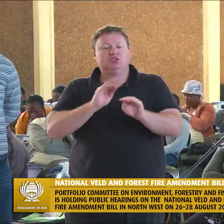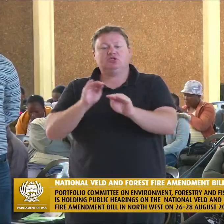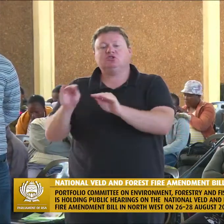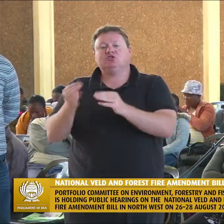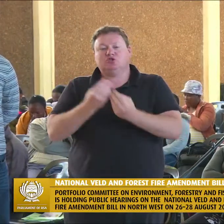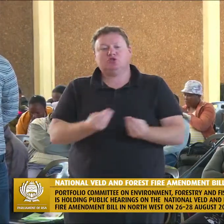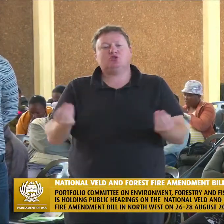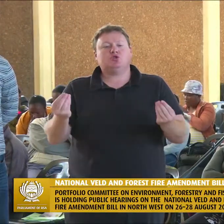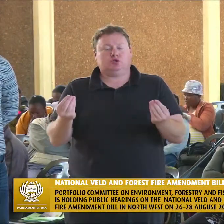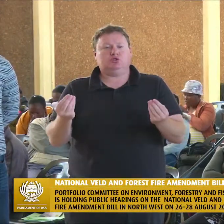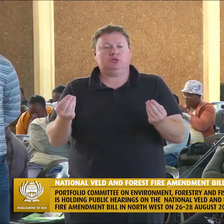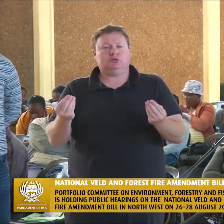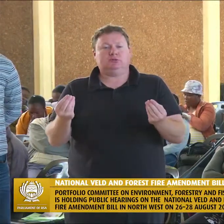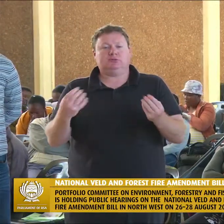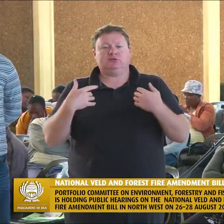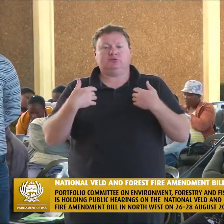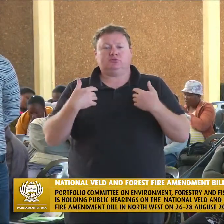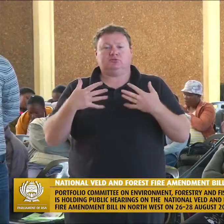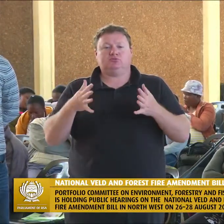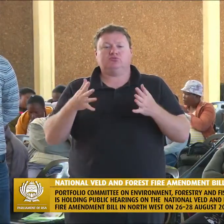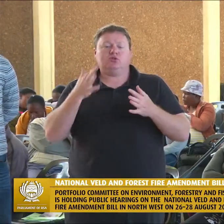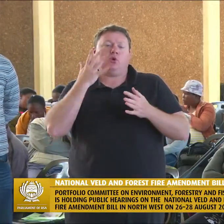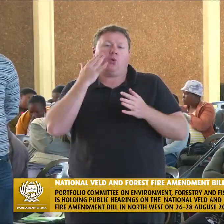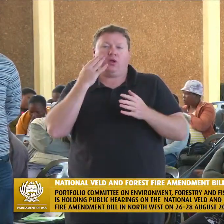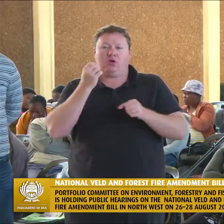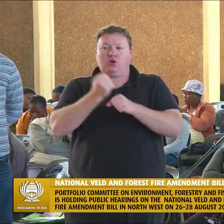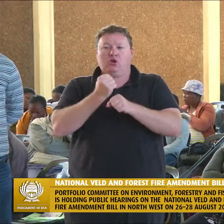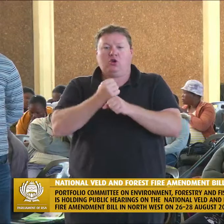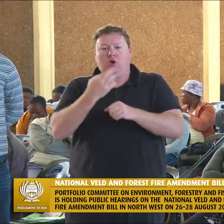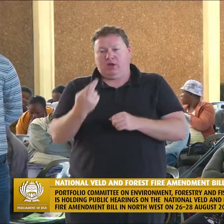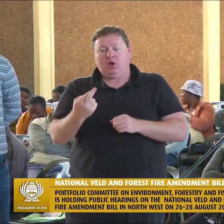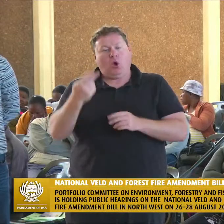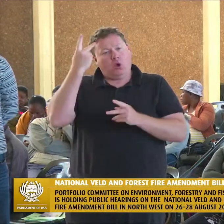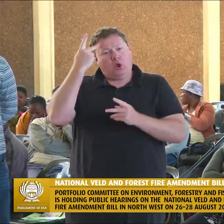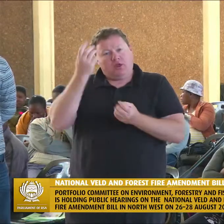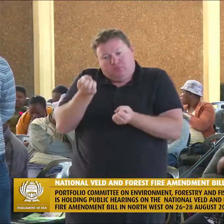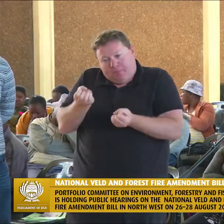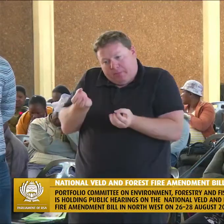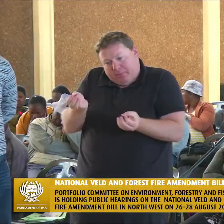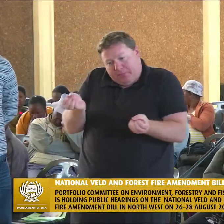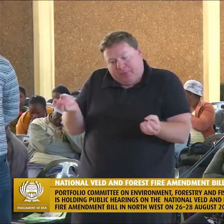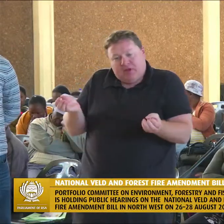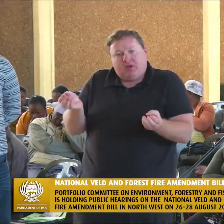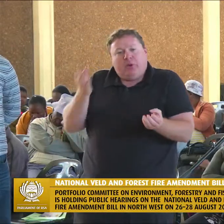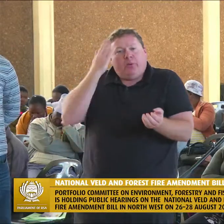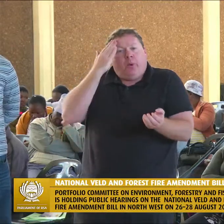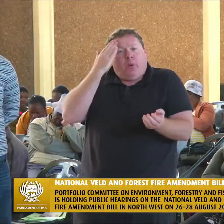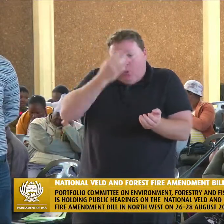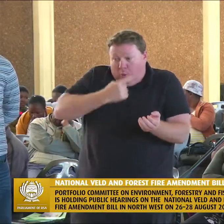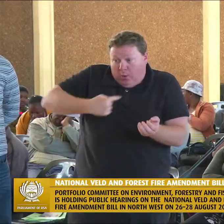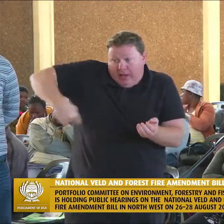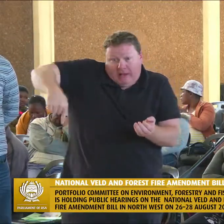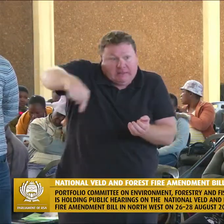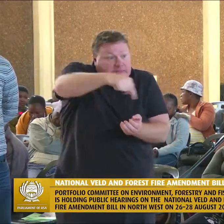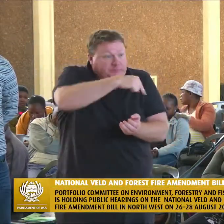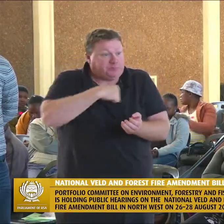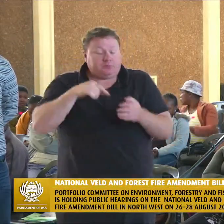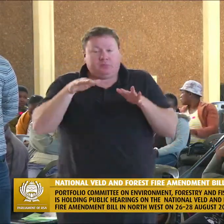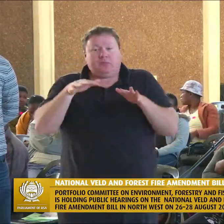the children at school give them the knowledge that we the people we are the ones who are causing